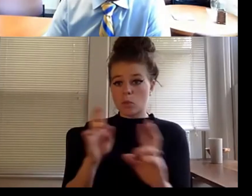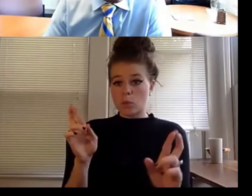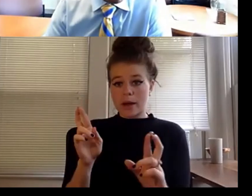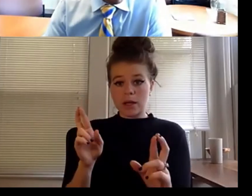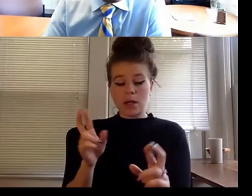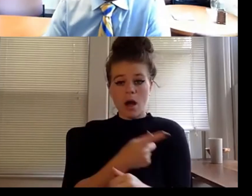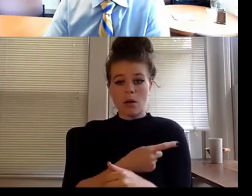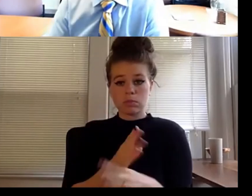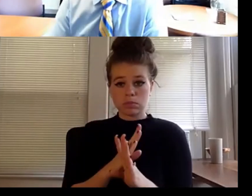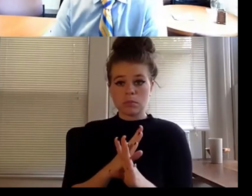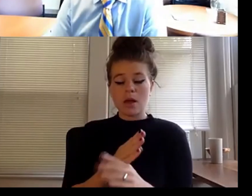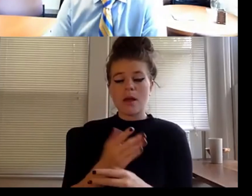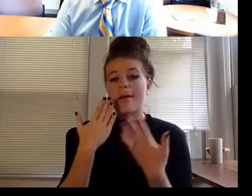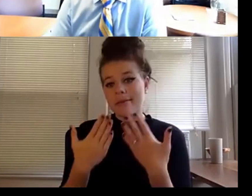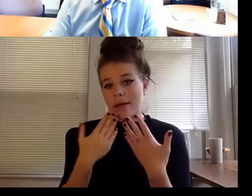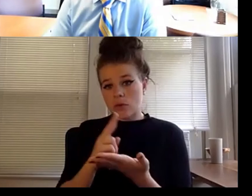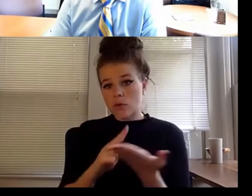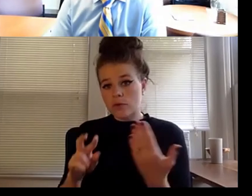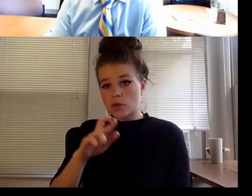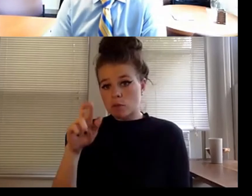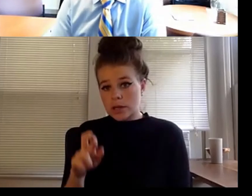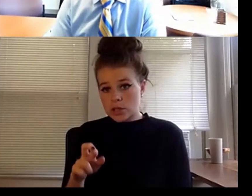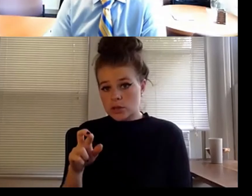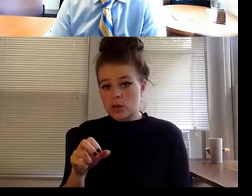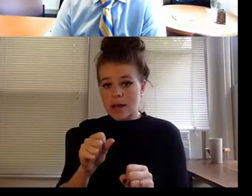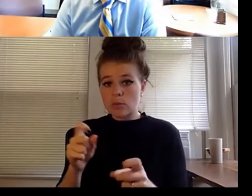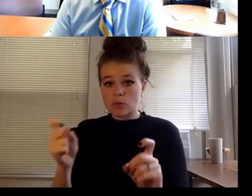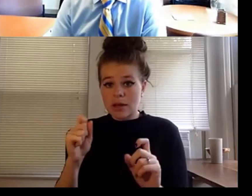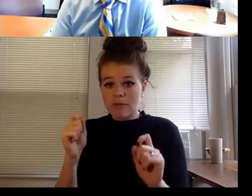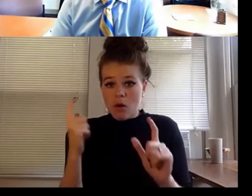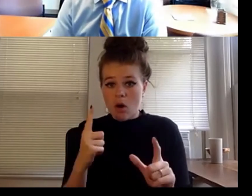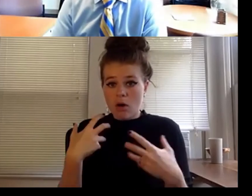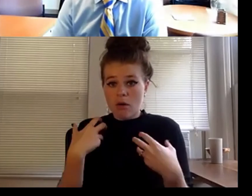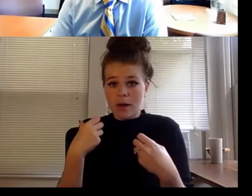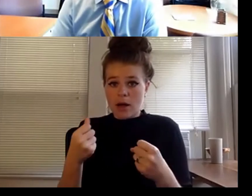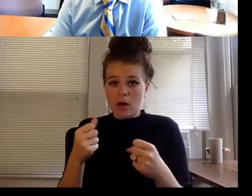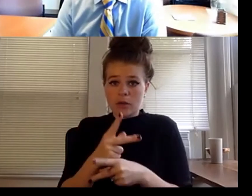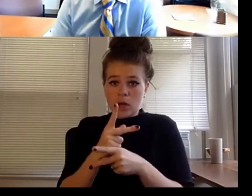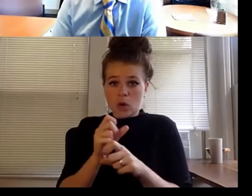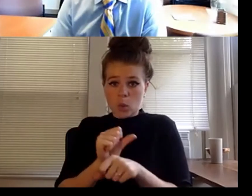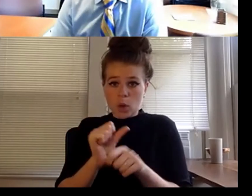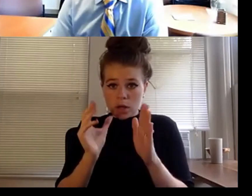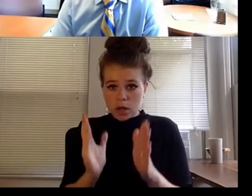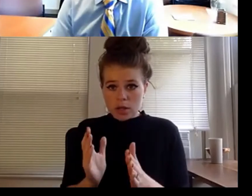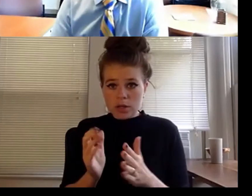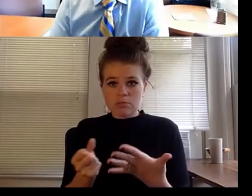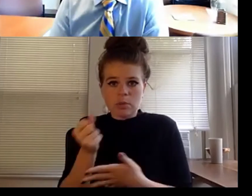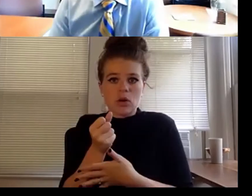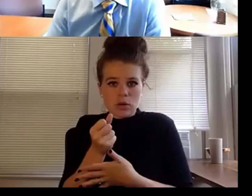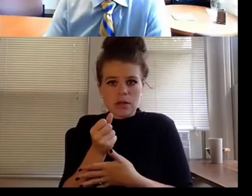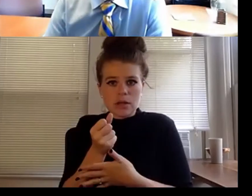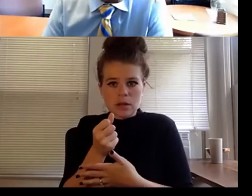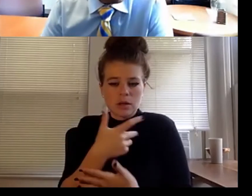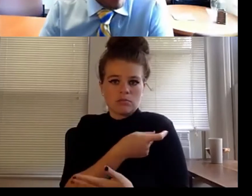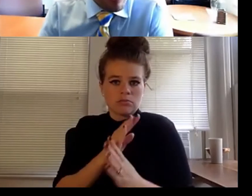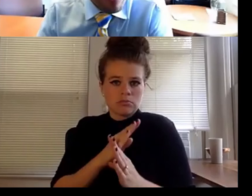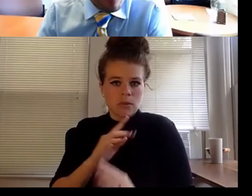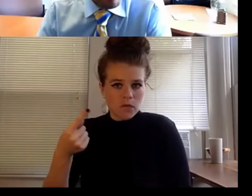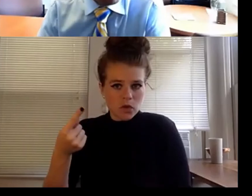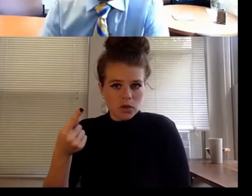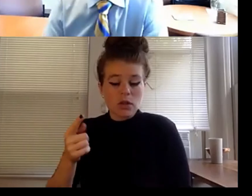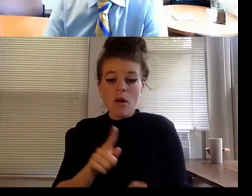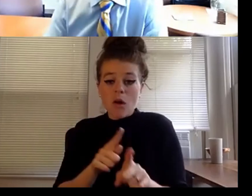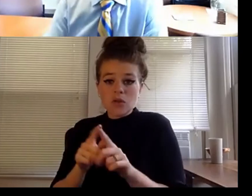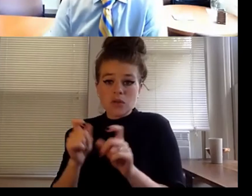of Rochester for able to give all the healthcare workers and the prioritization first, and also all our patients